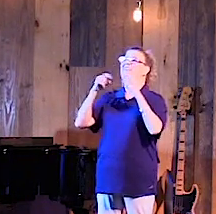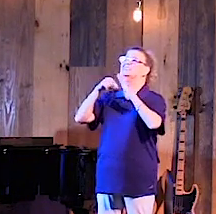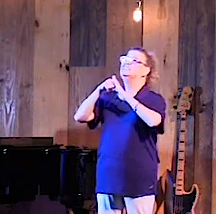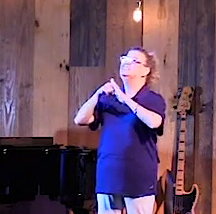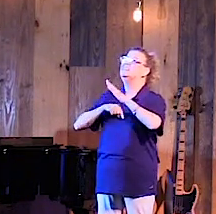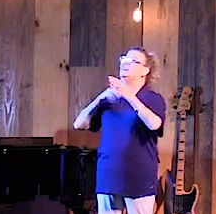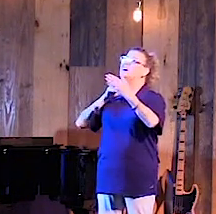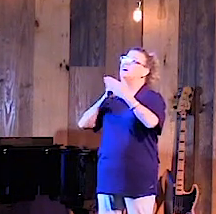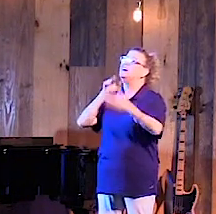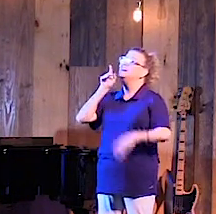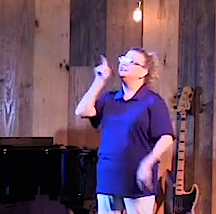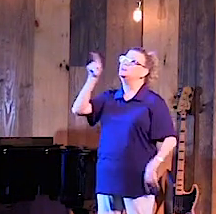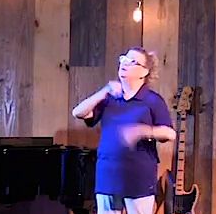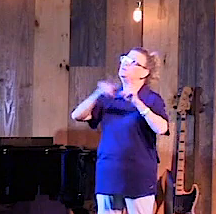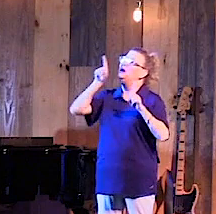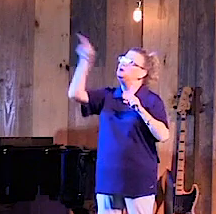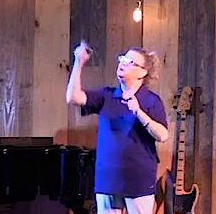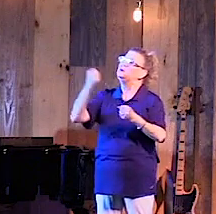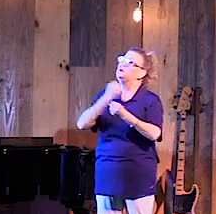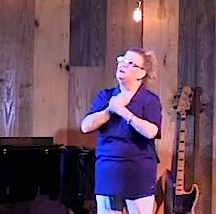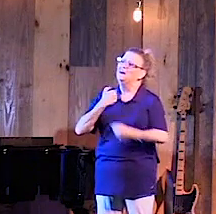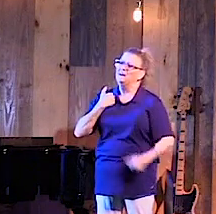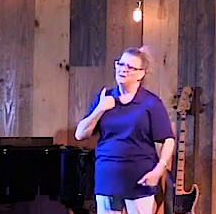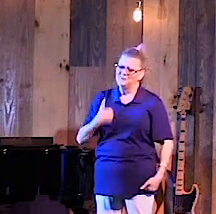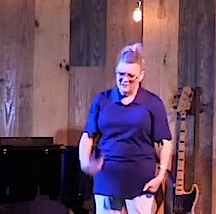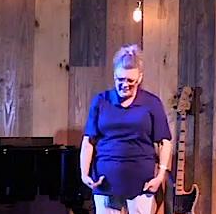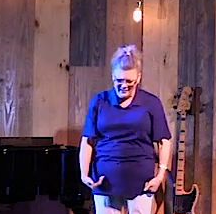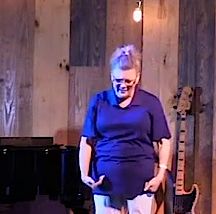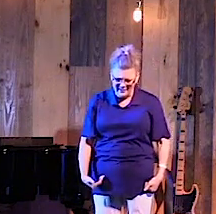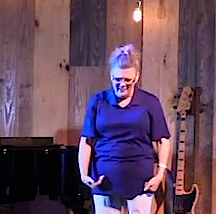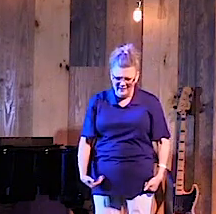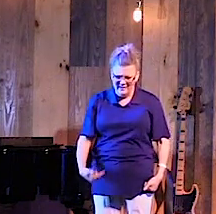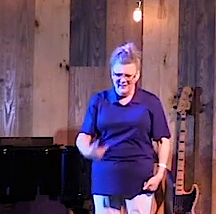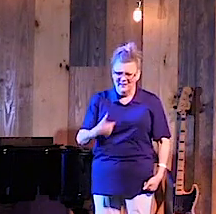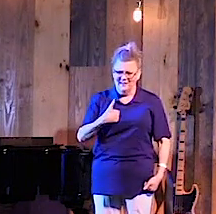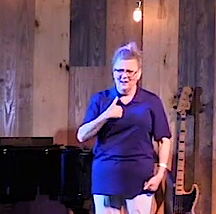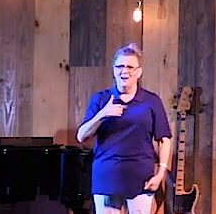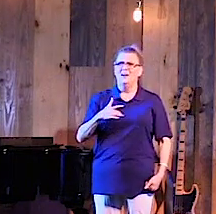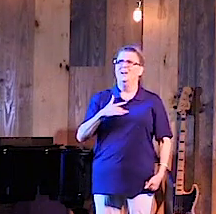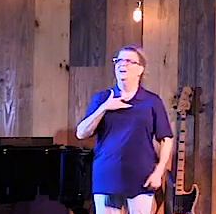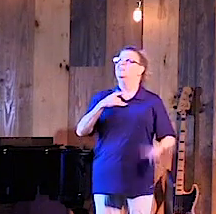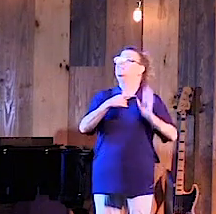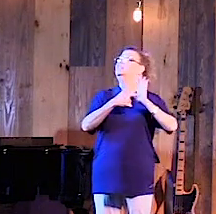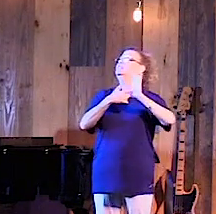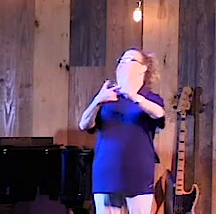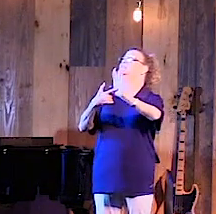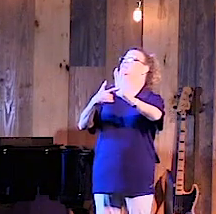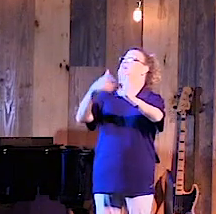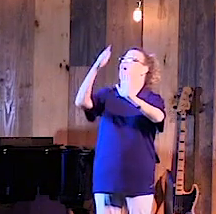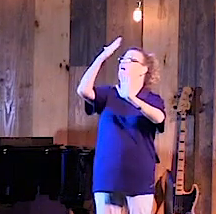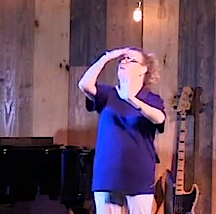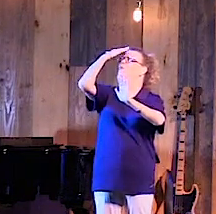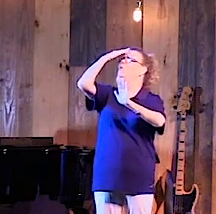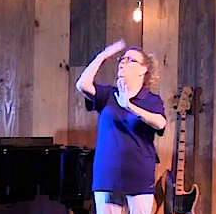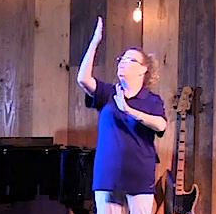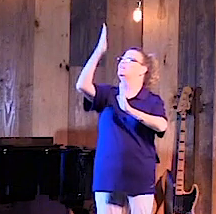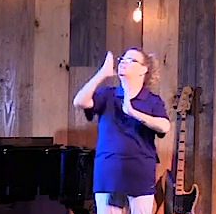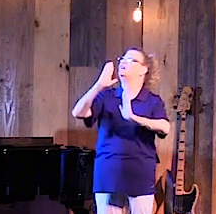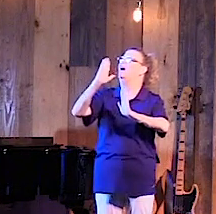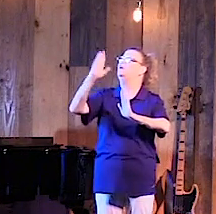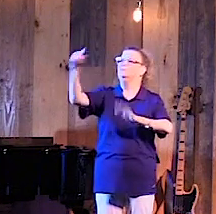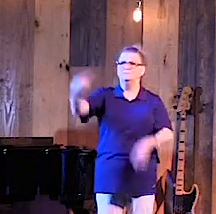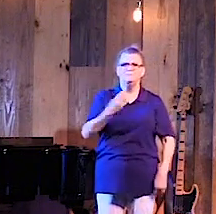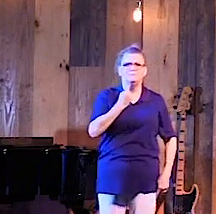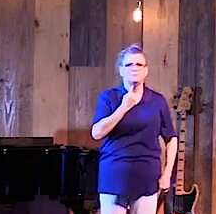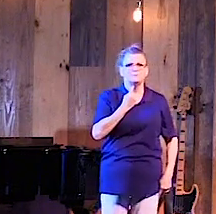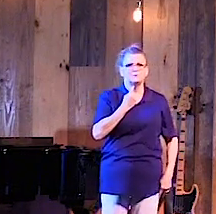whom God deeply loved. I mean, I felt completely exposed. I knew that God was confronting me, revealing my brokenness,